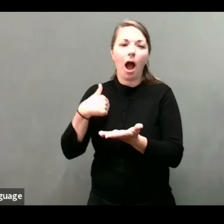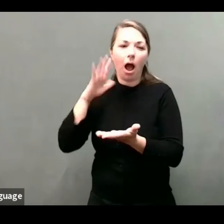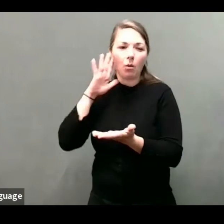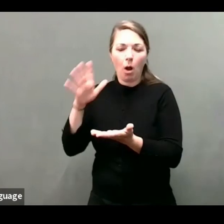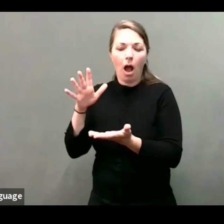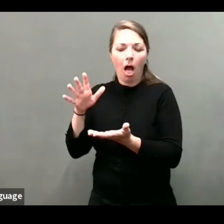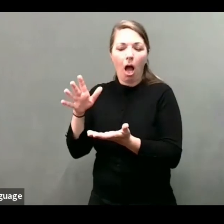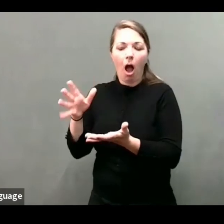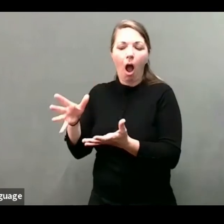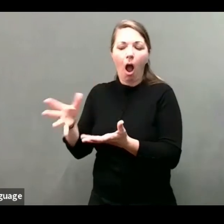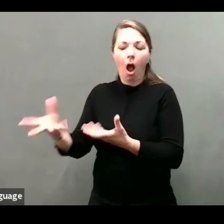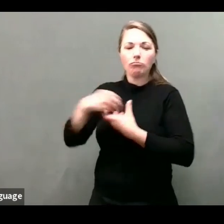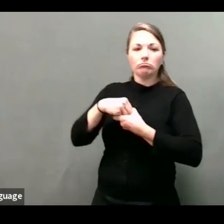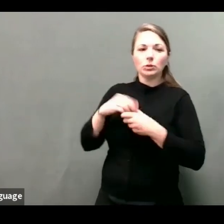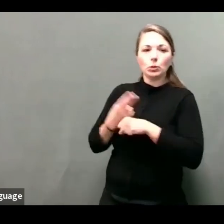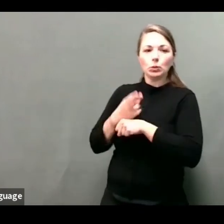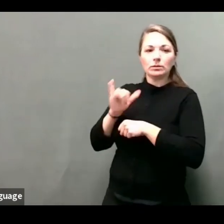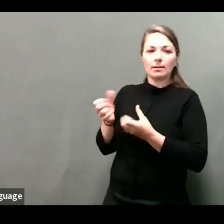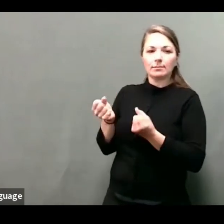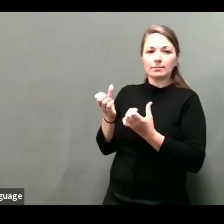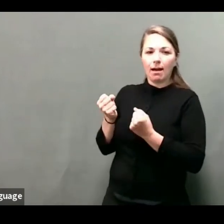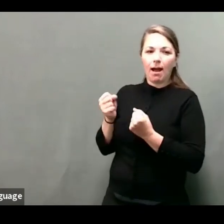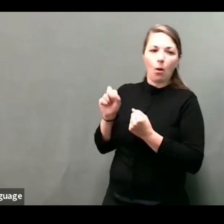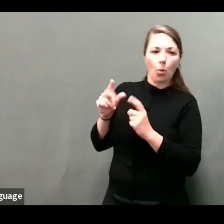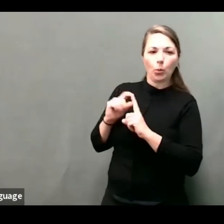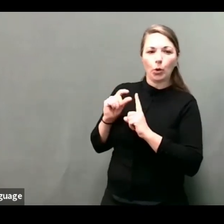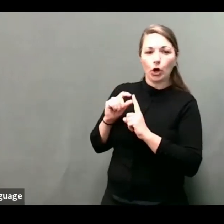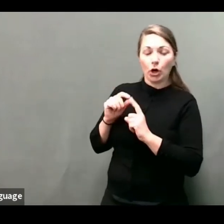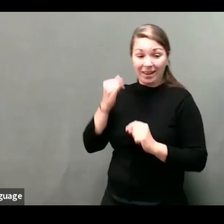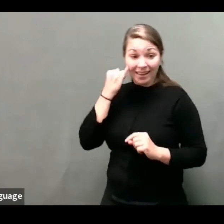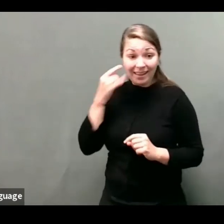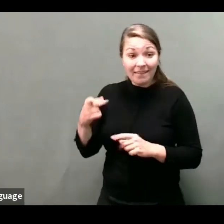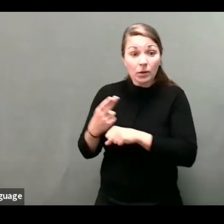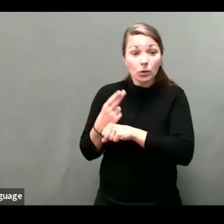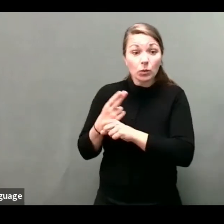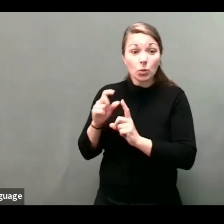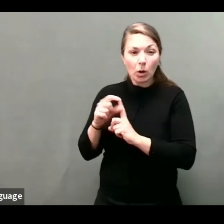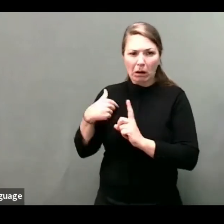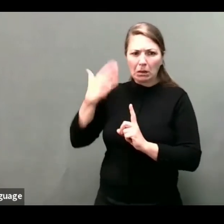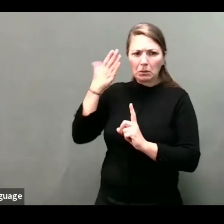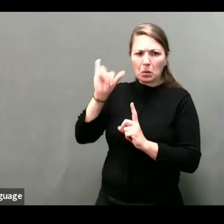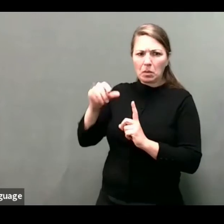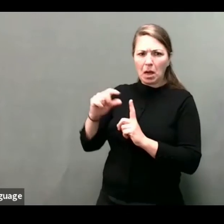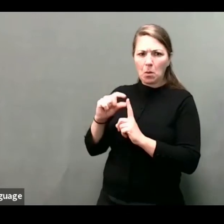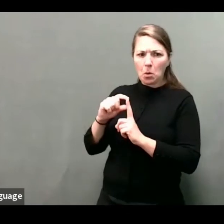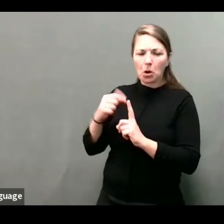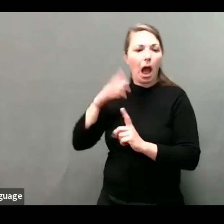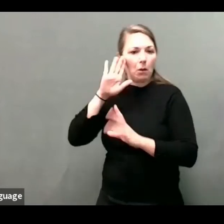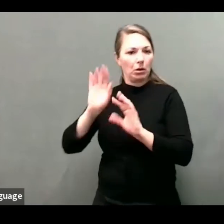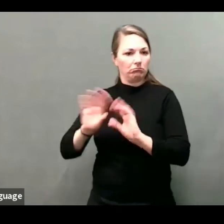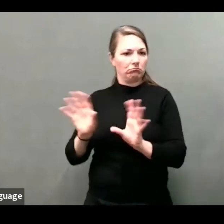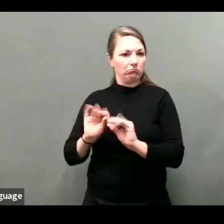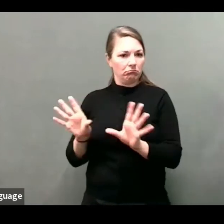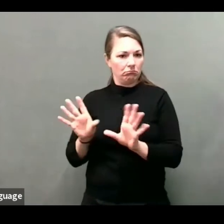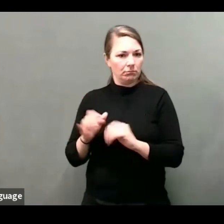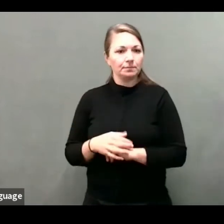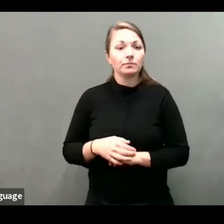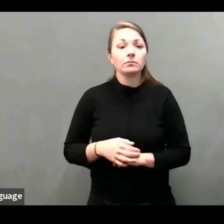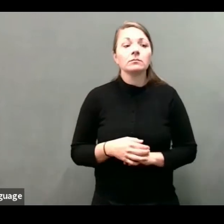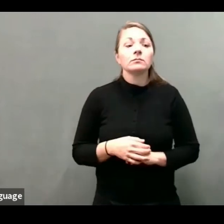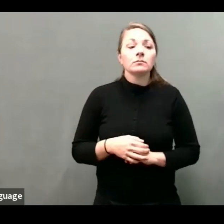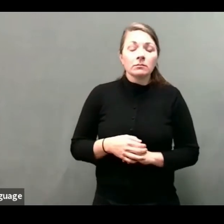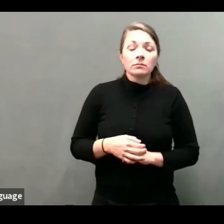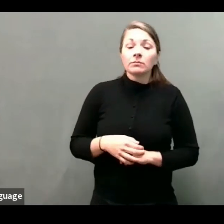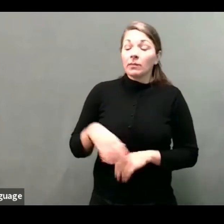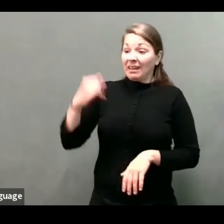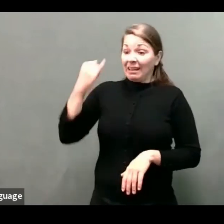If they use a word that I don't know what they mean, I'm going to clarify. When I have, asked questions